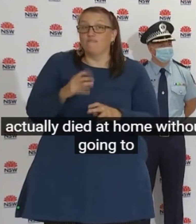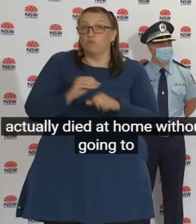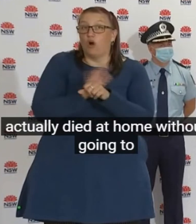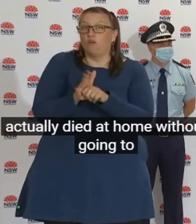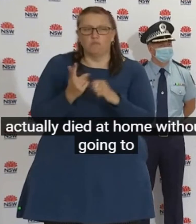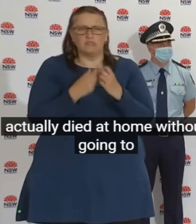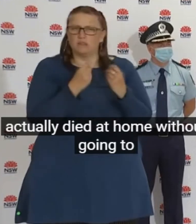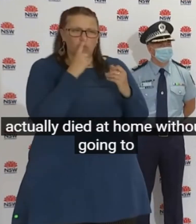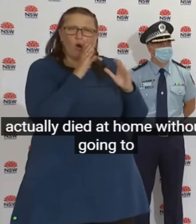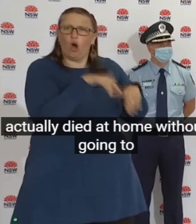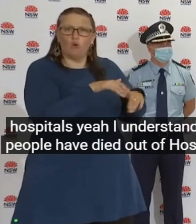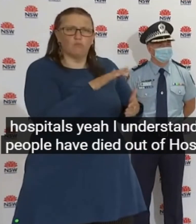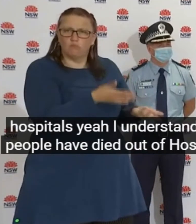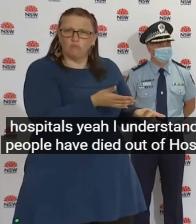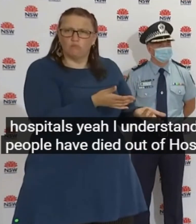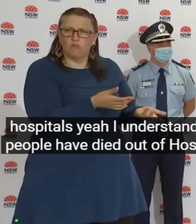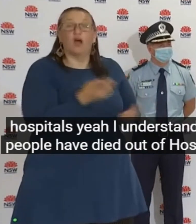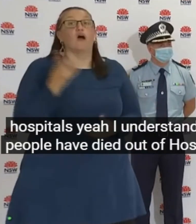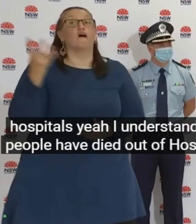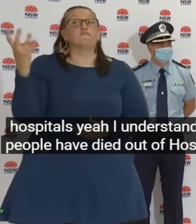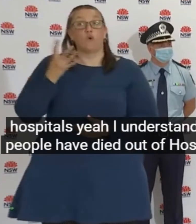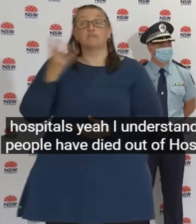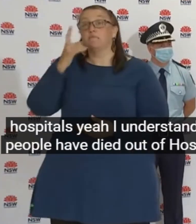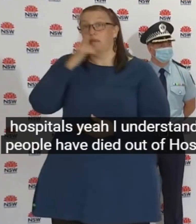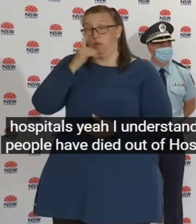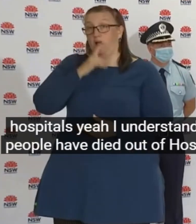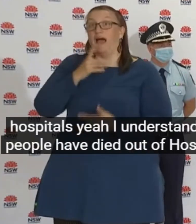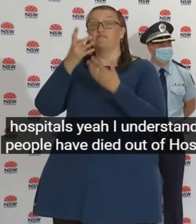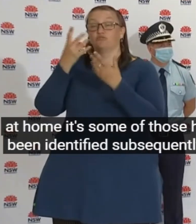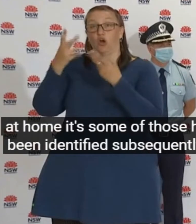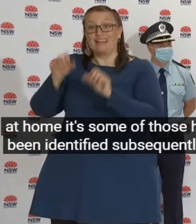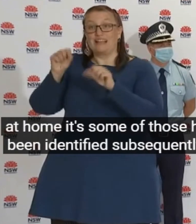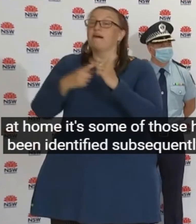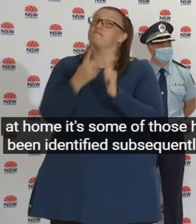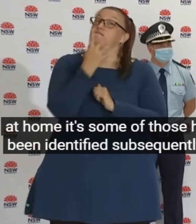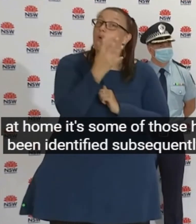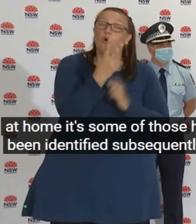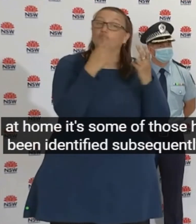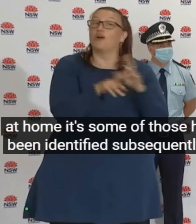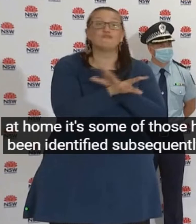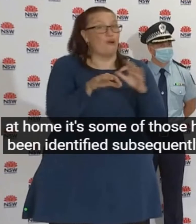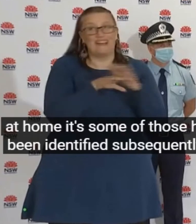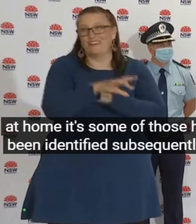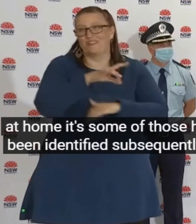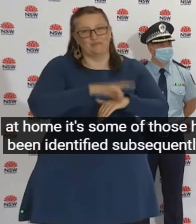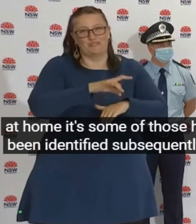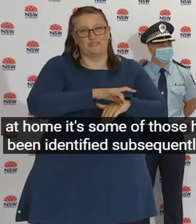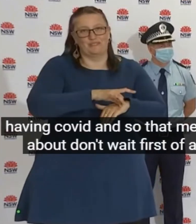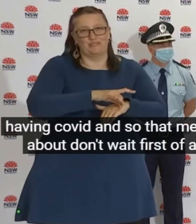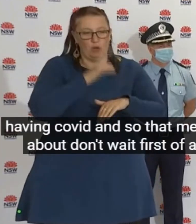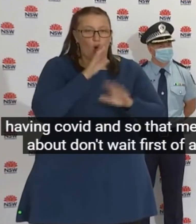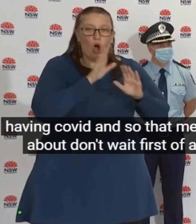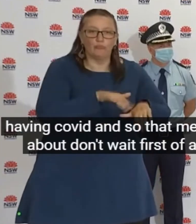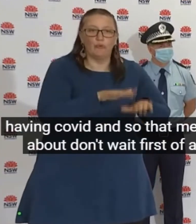have been identified subsequently of having COVID, and so that message about don't wait. First of all, if you have any even mild